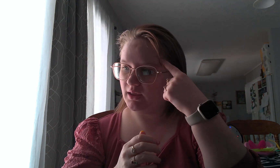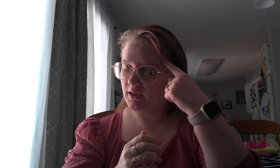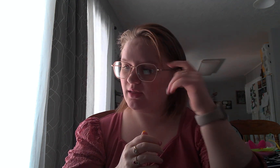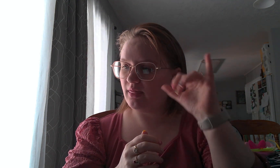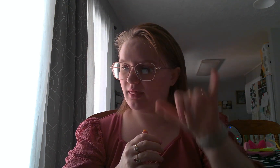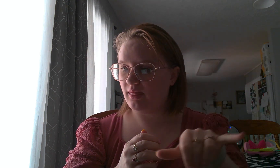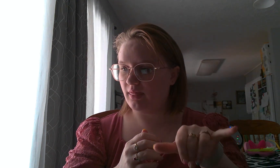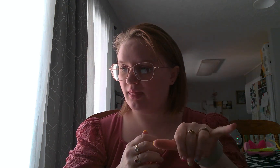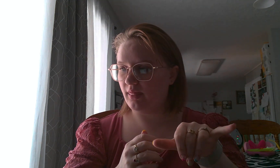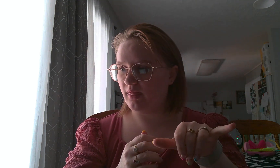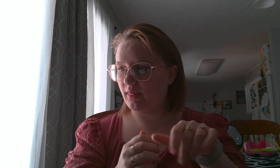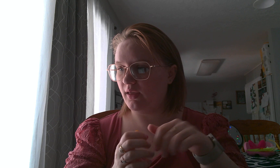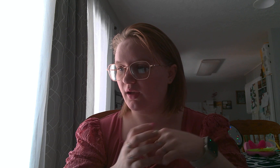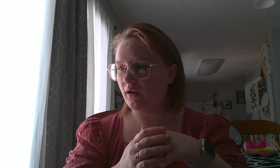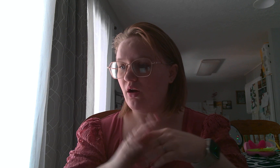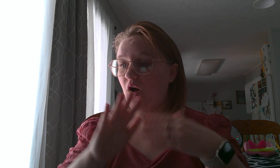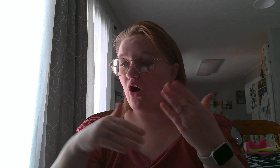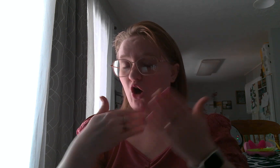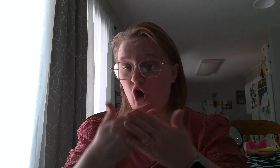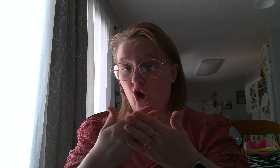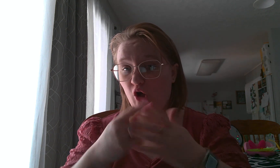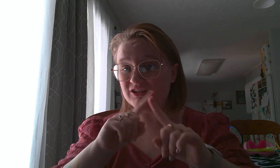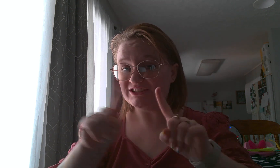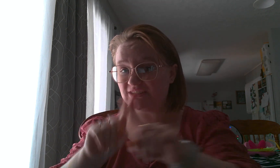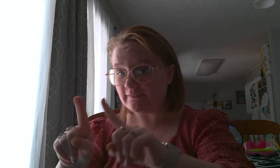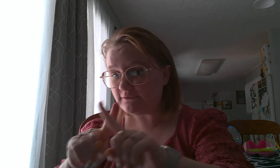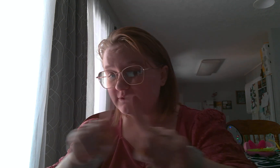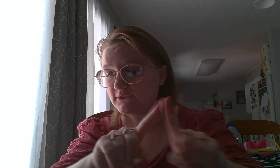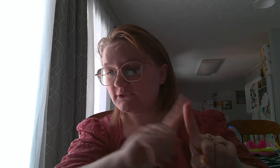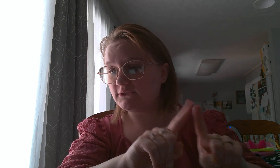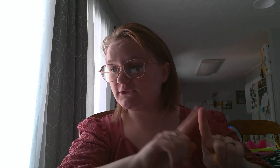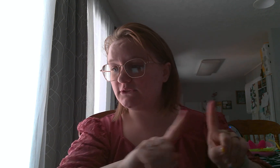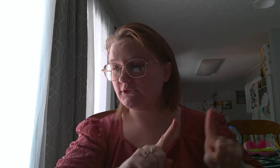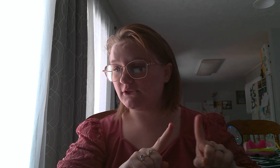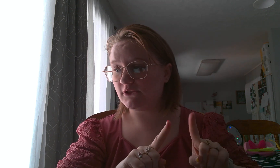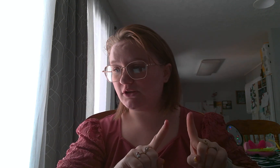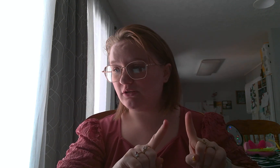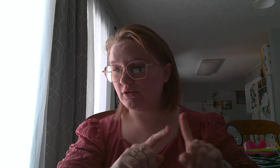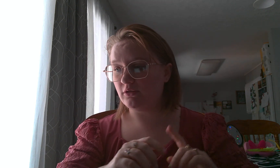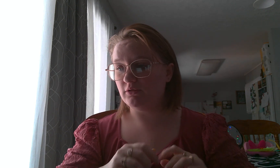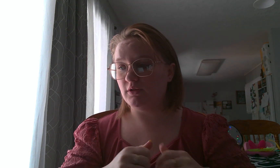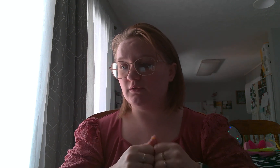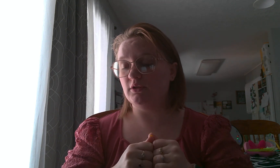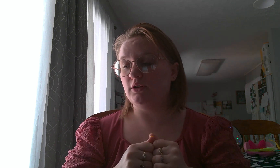The reason being, I think that all of the different,